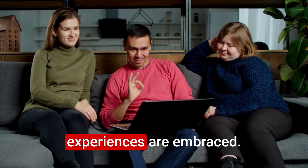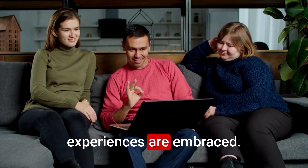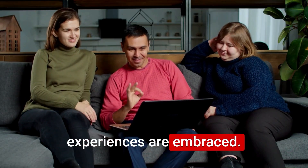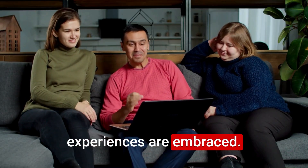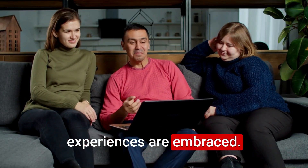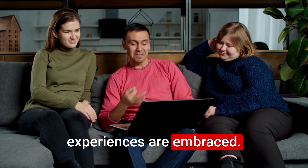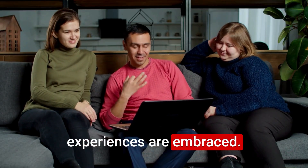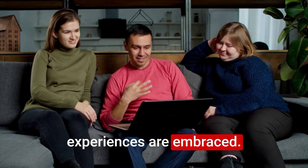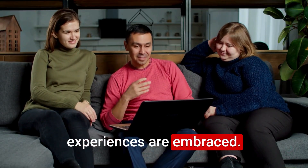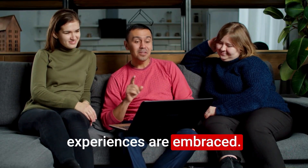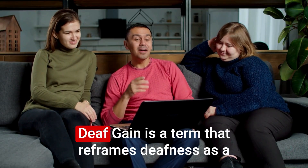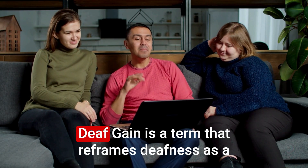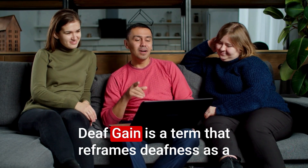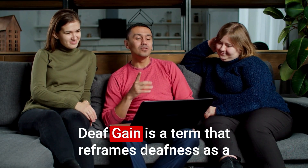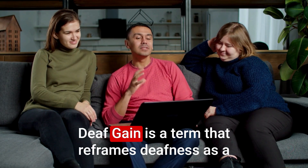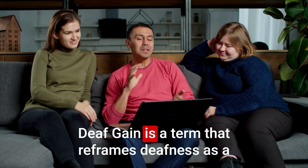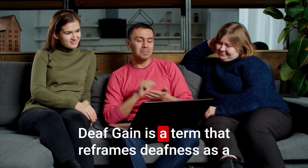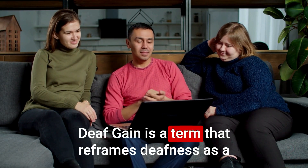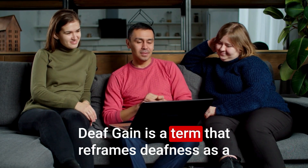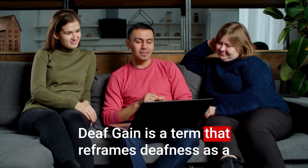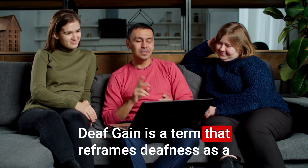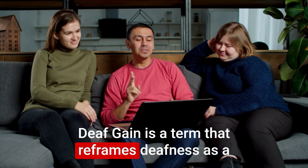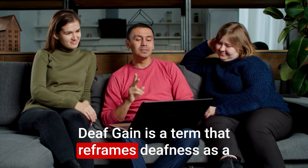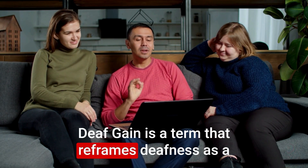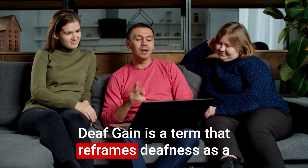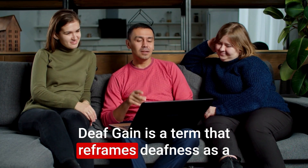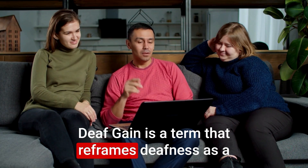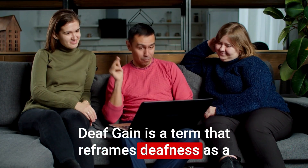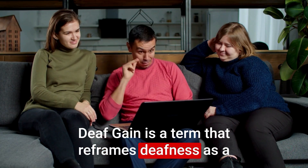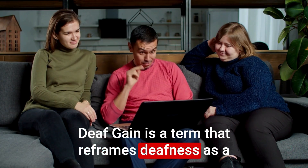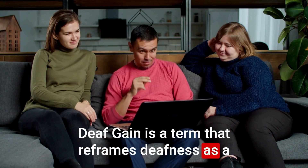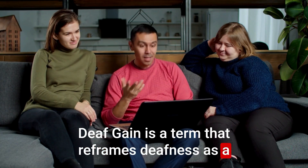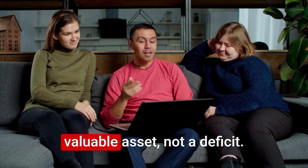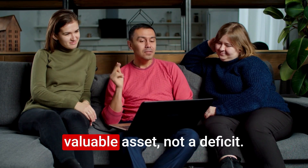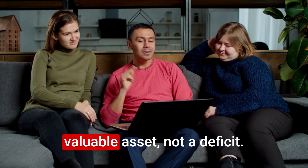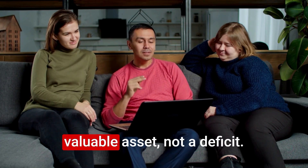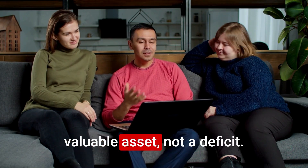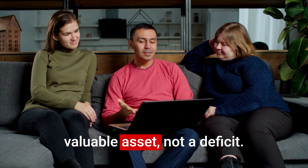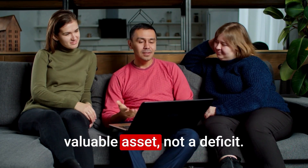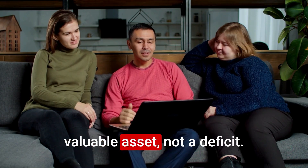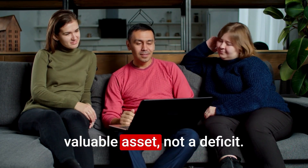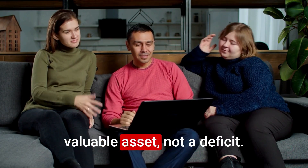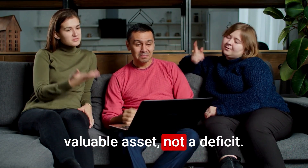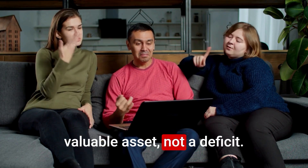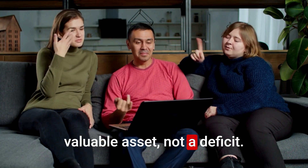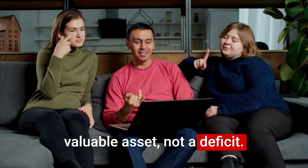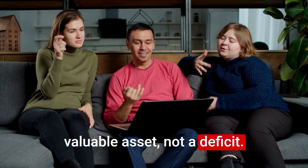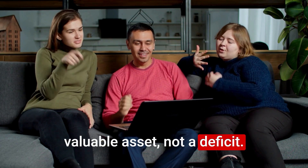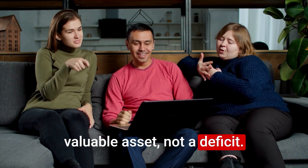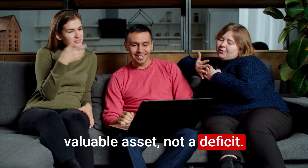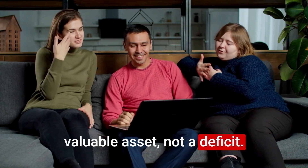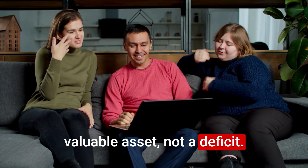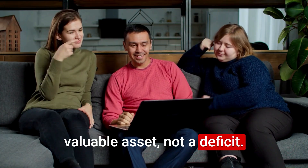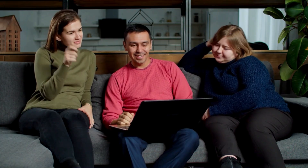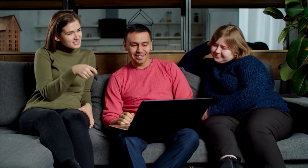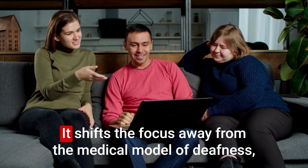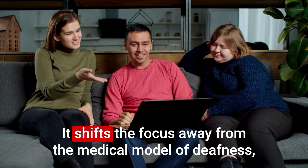are embraced. Deaf gain is a term that reframes deafness as a valuable asset, not a deficit. It shifts